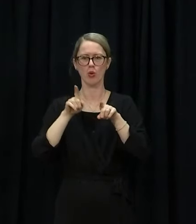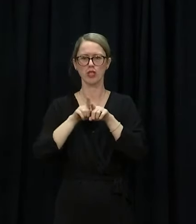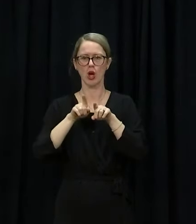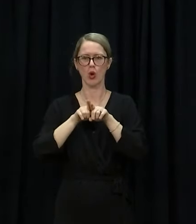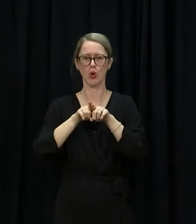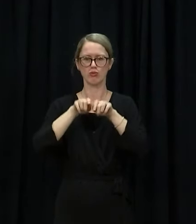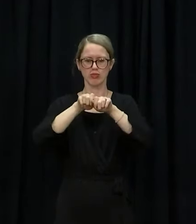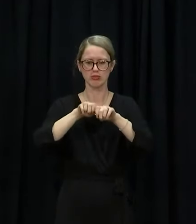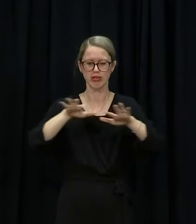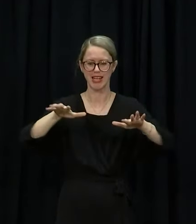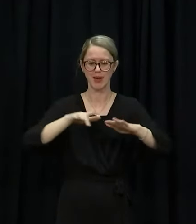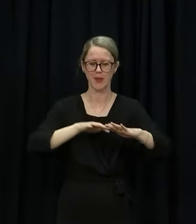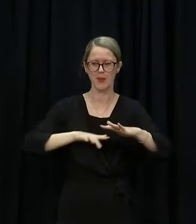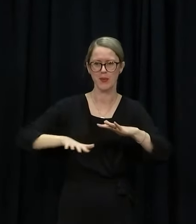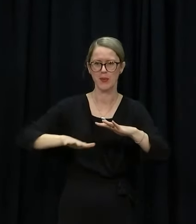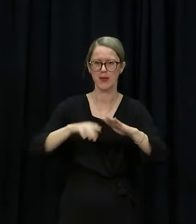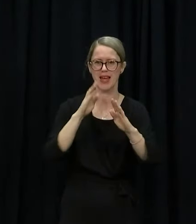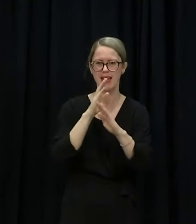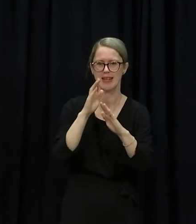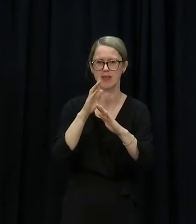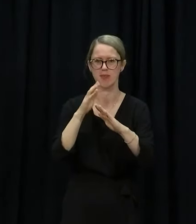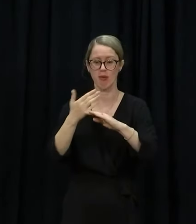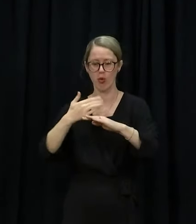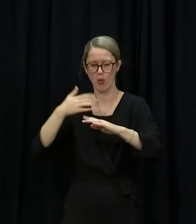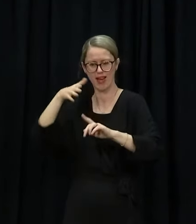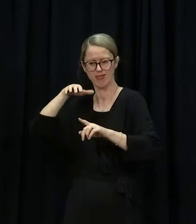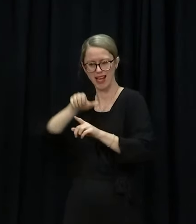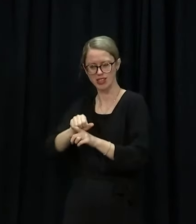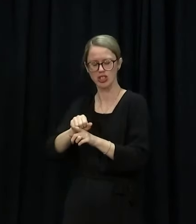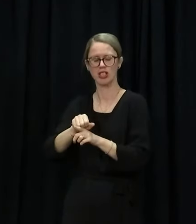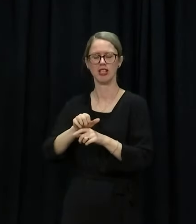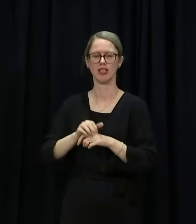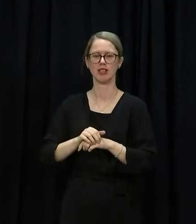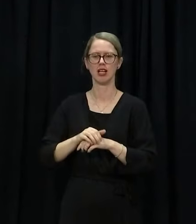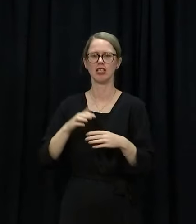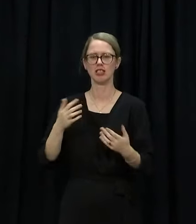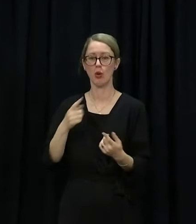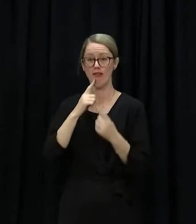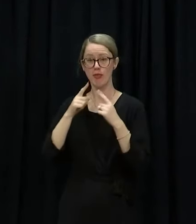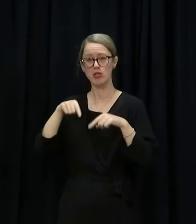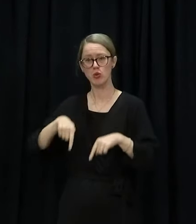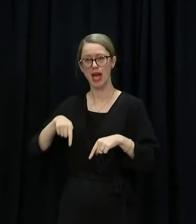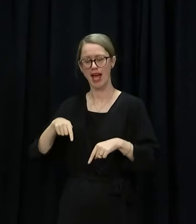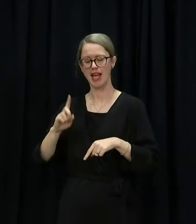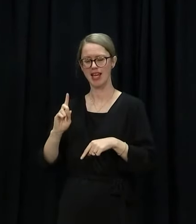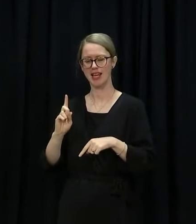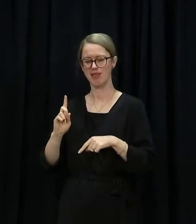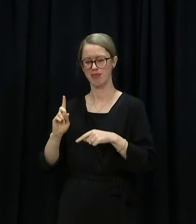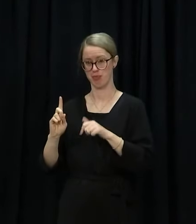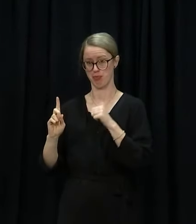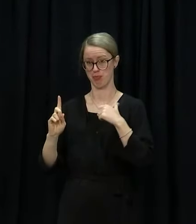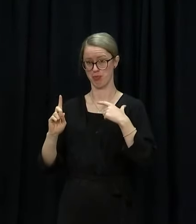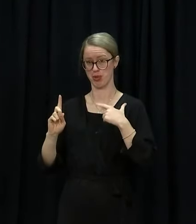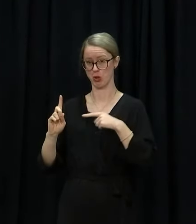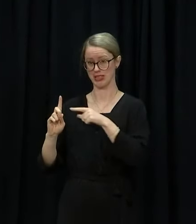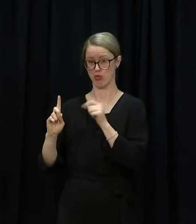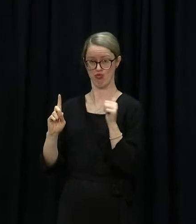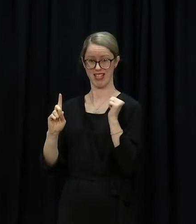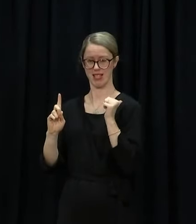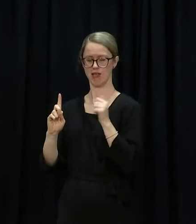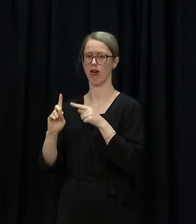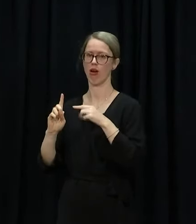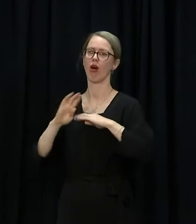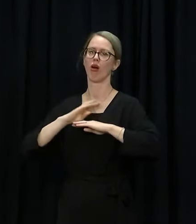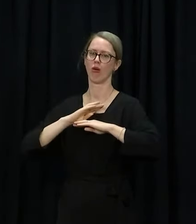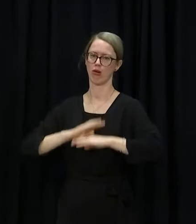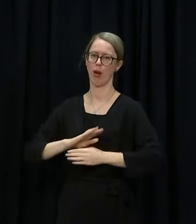it. So this information today gives us a good, strong sense that it may not have been long. And that's really helpful information